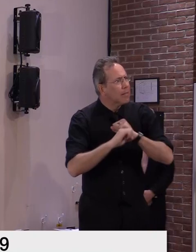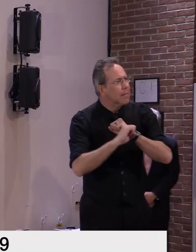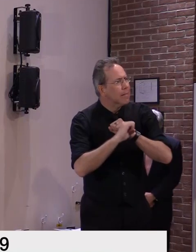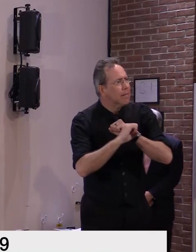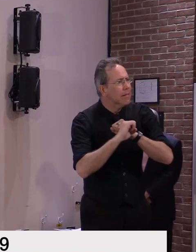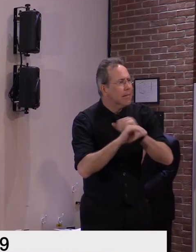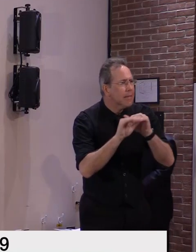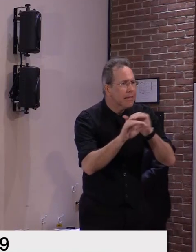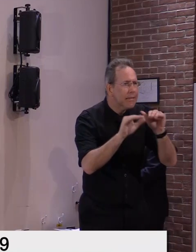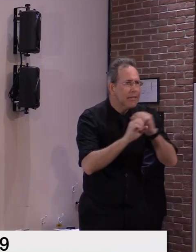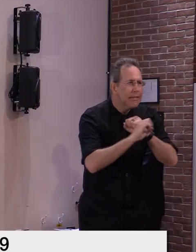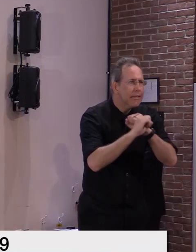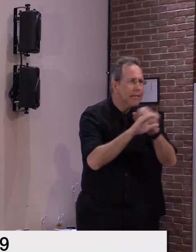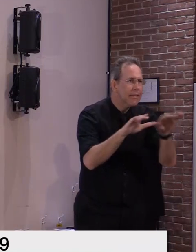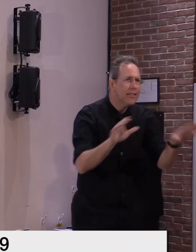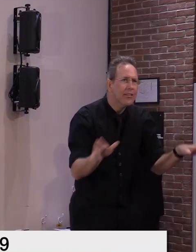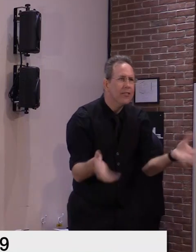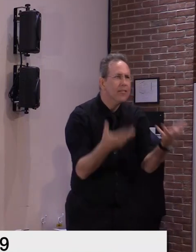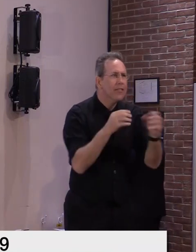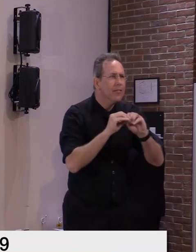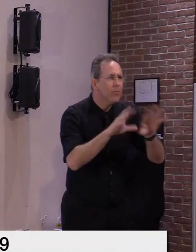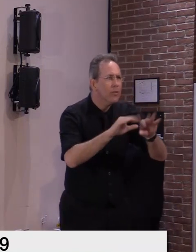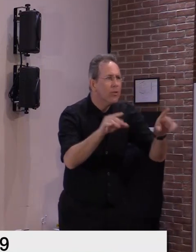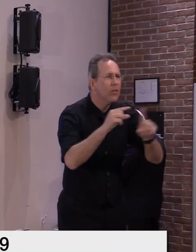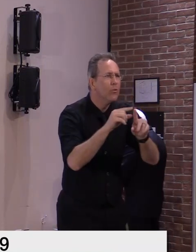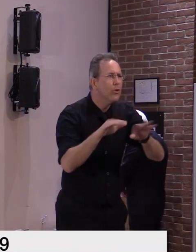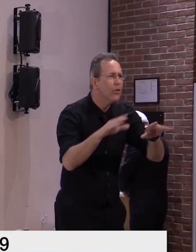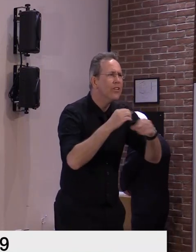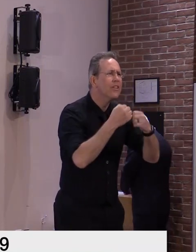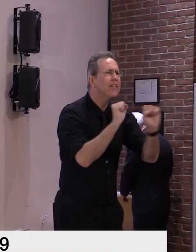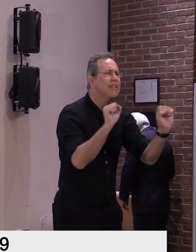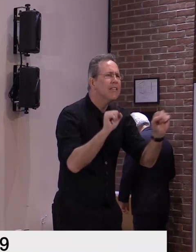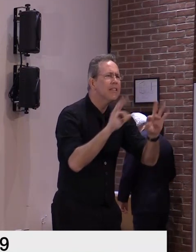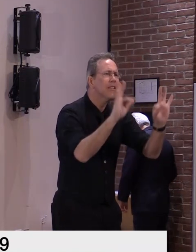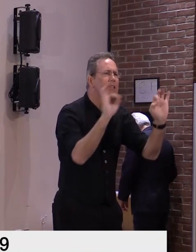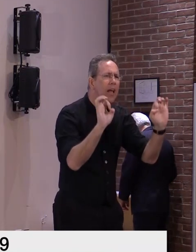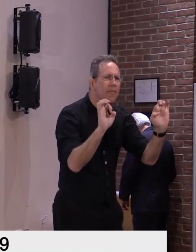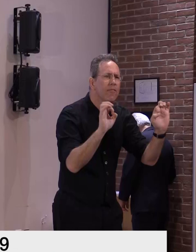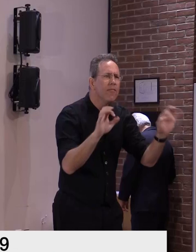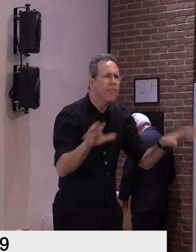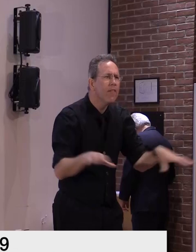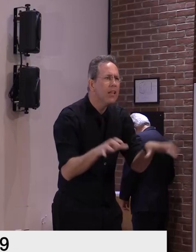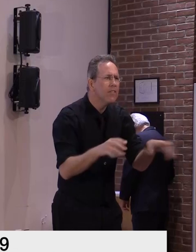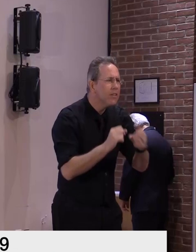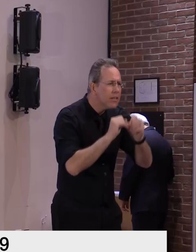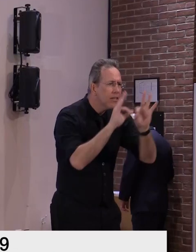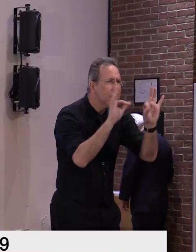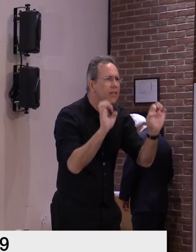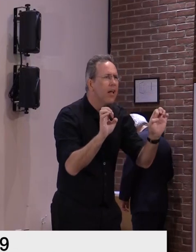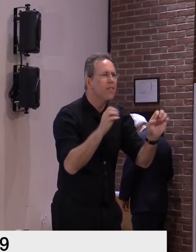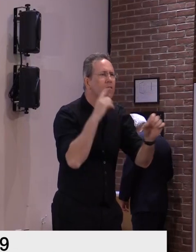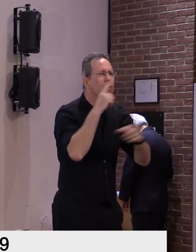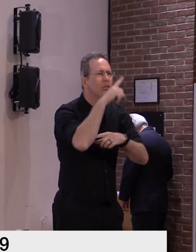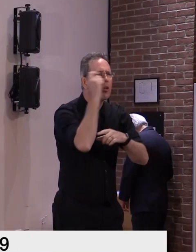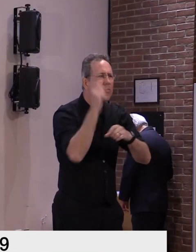that we're doing is safe. Nothing has changed about the way we at the state make decisions